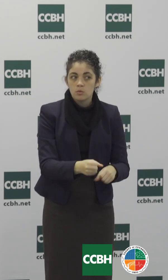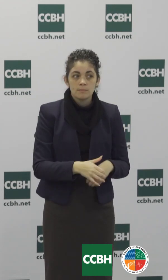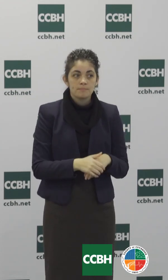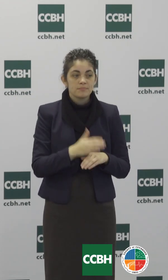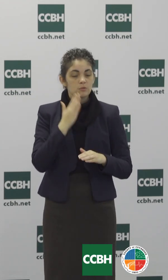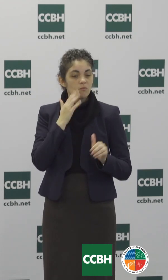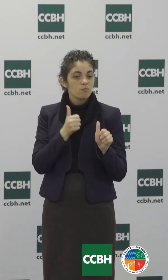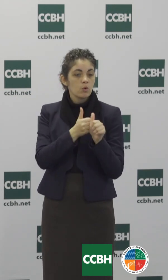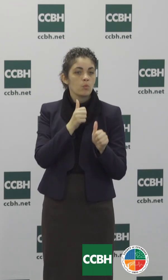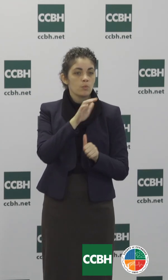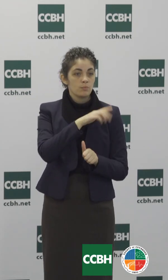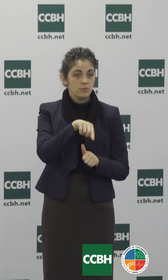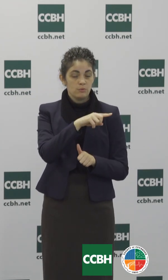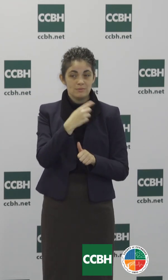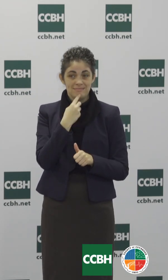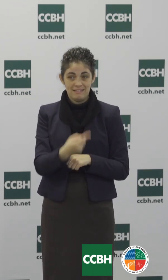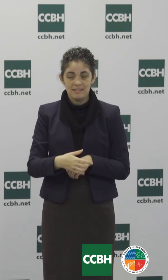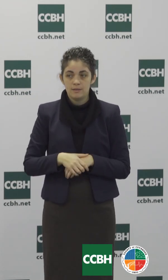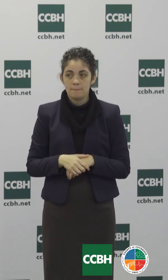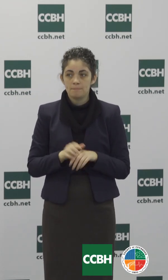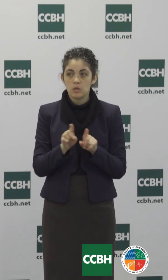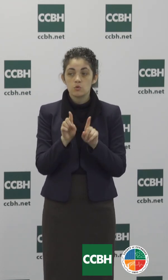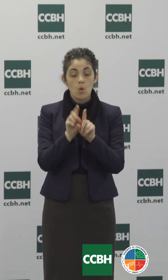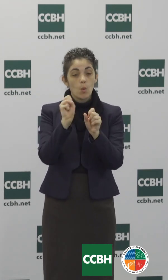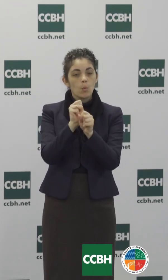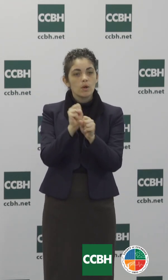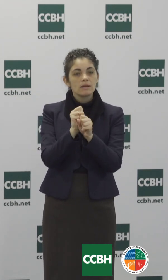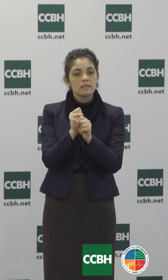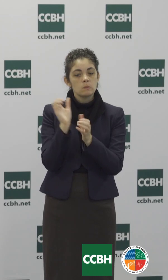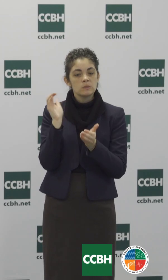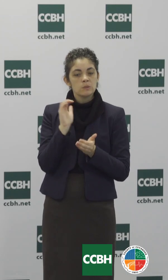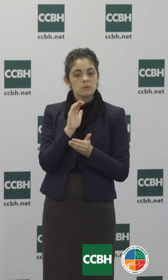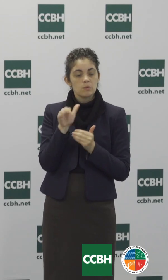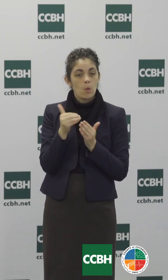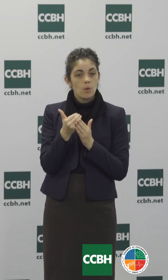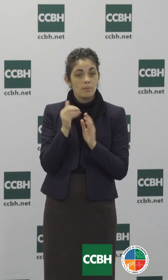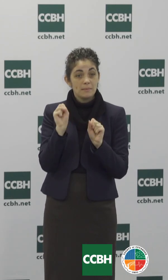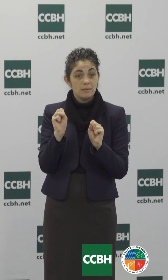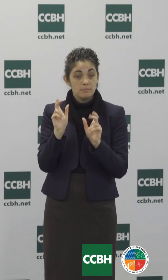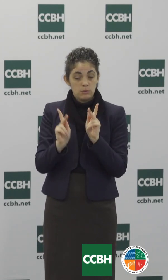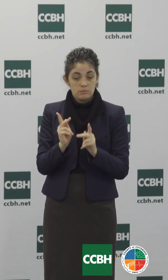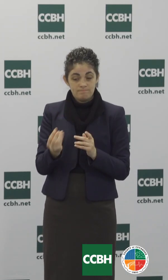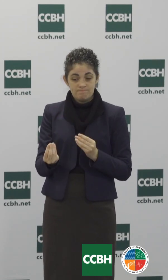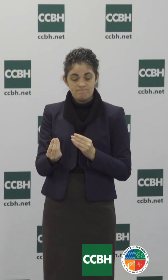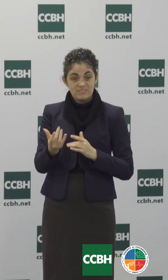to assure that we continue to work here to reduce cases and the potential risk in the community.